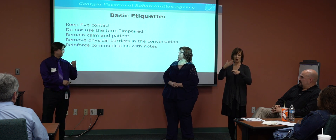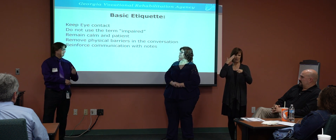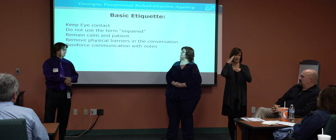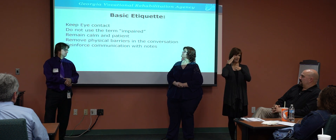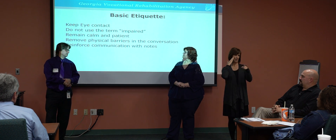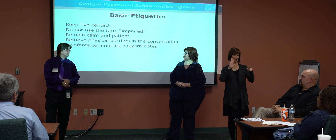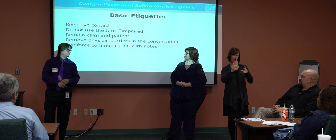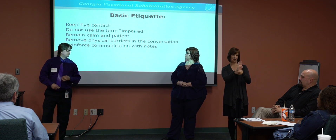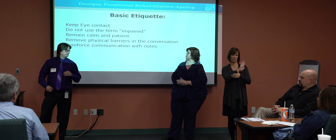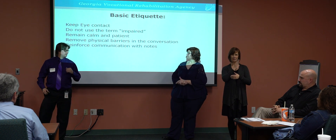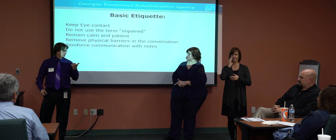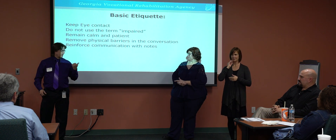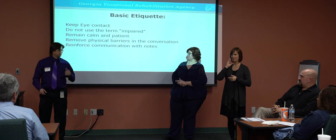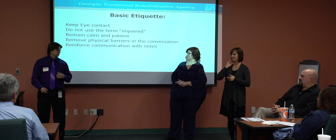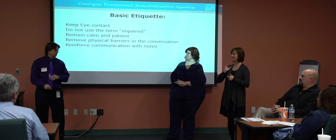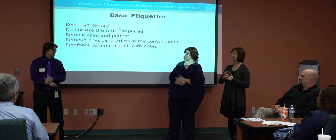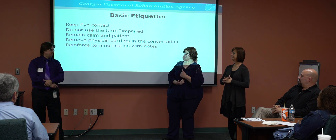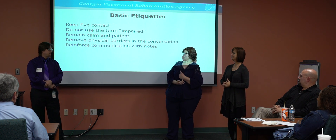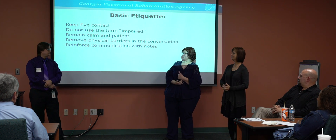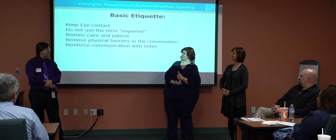experiences.